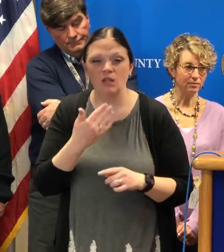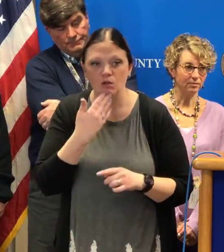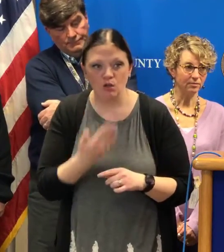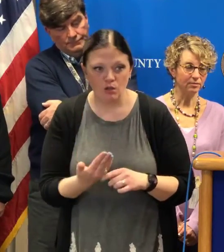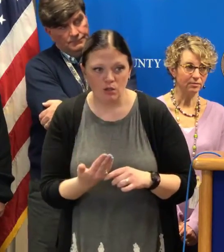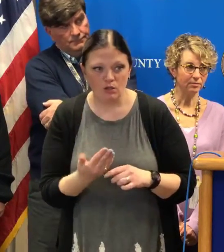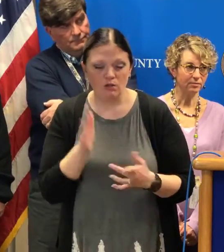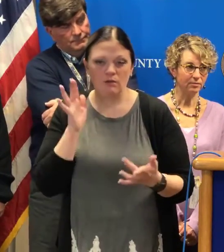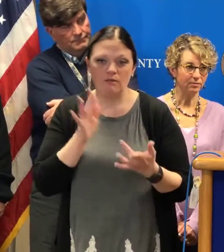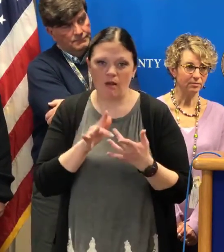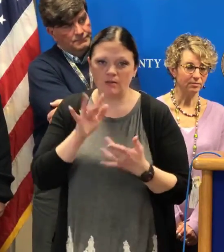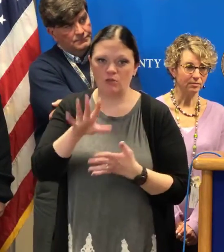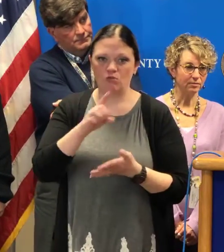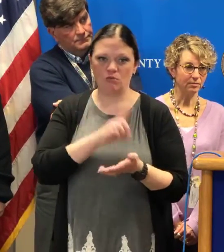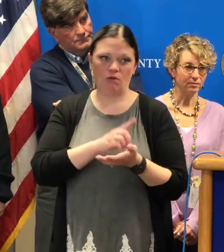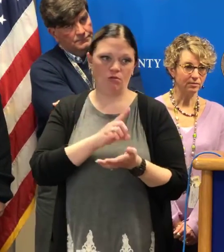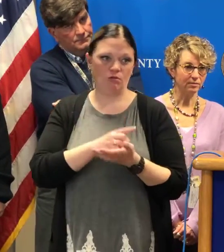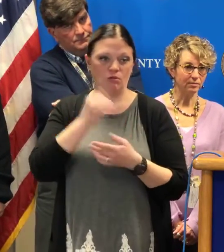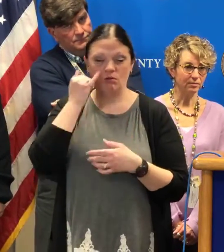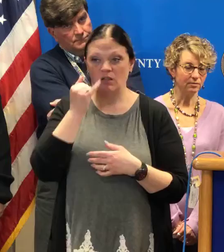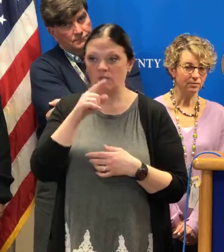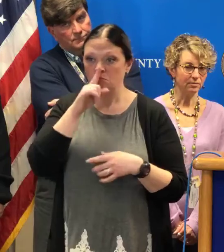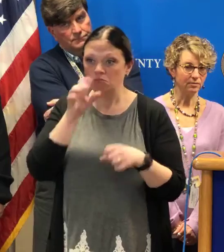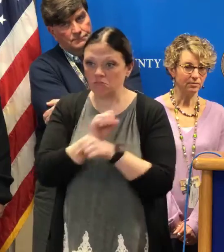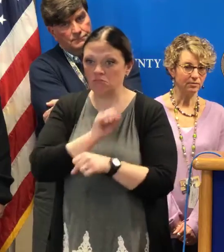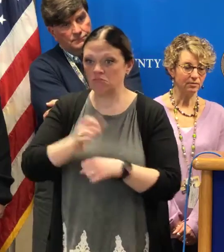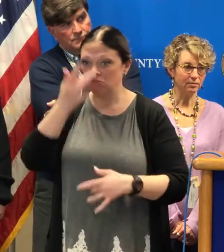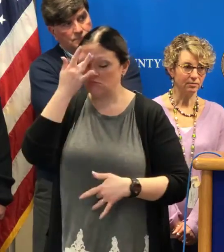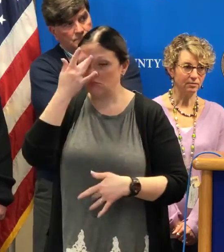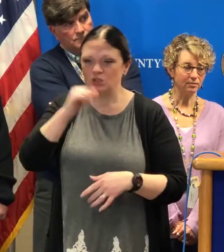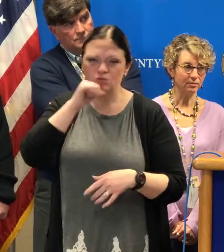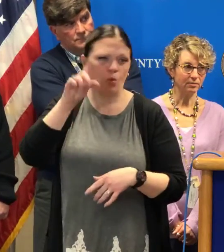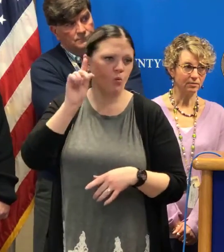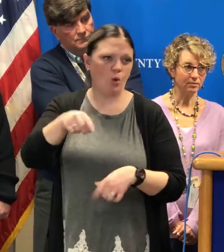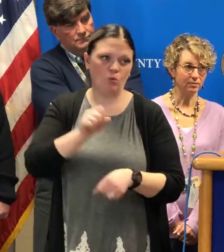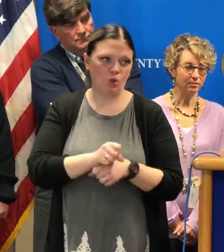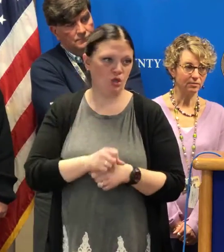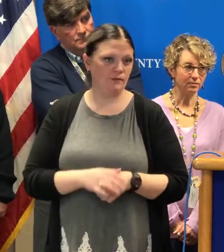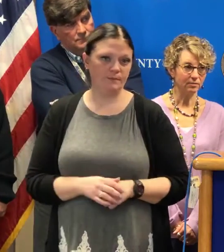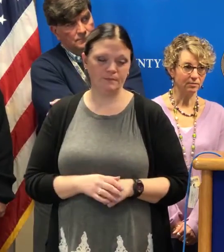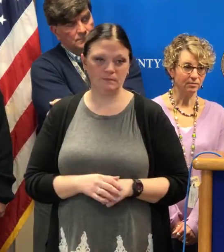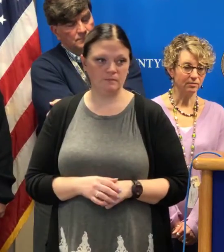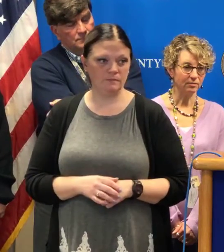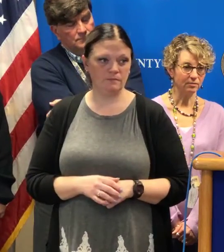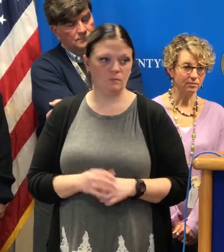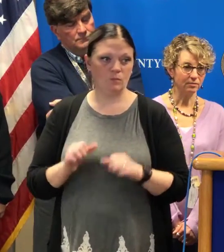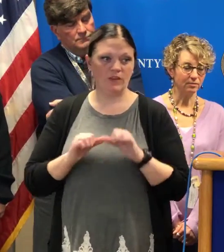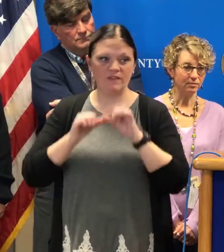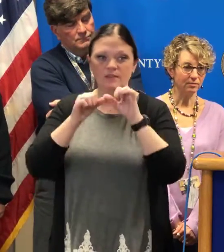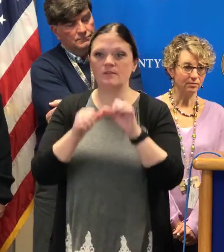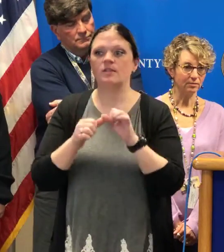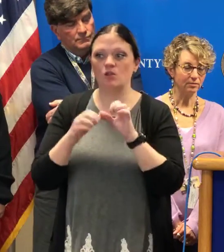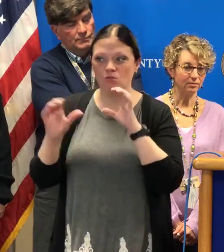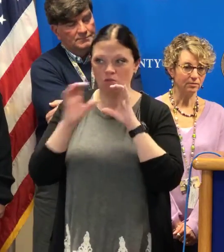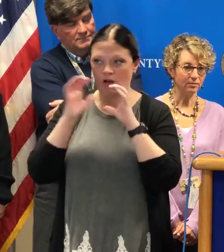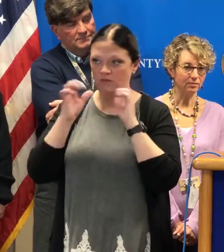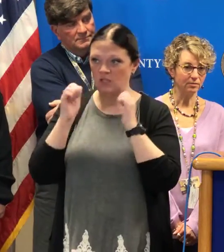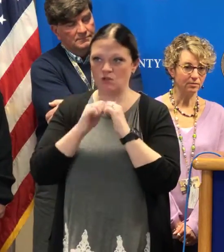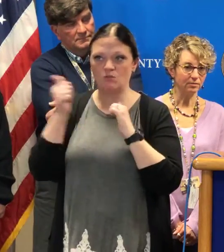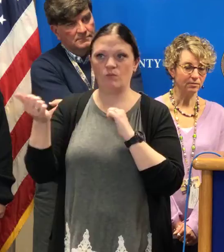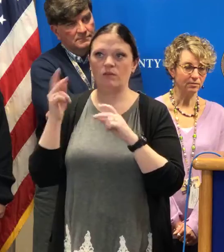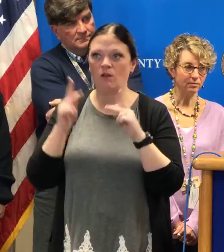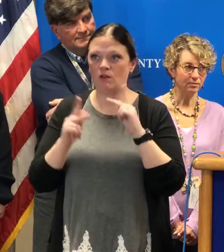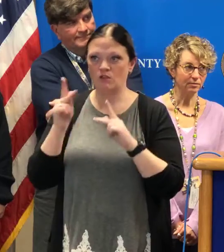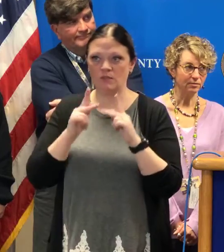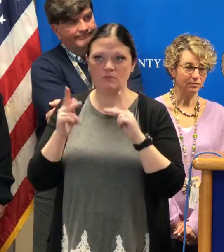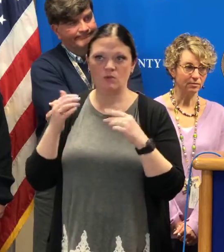contact your doctor. And if you are sick, don't go into work. We've continued our conversations with others. We had a very